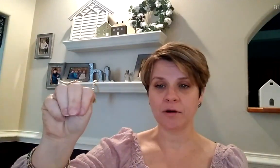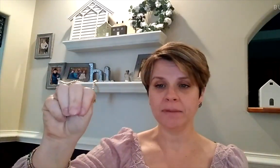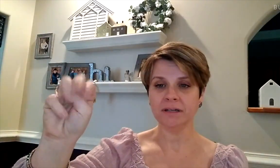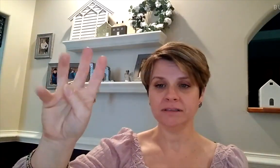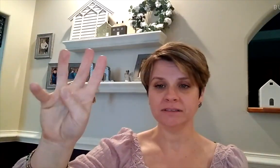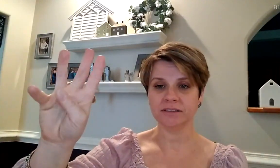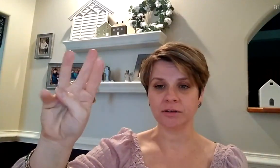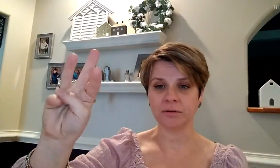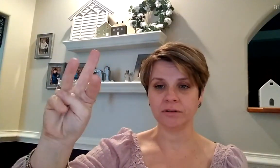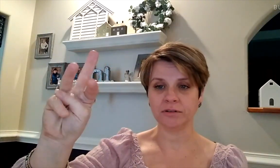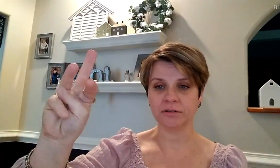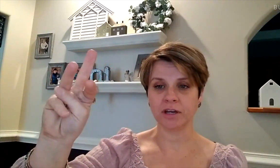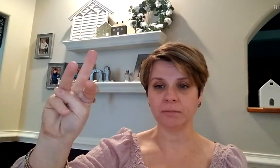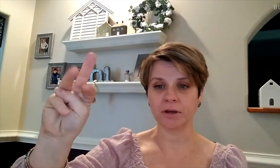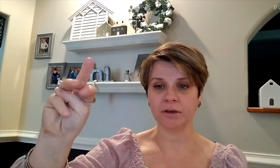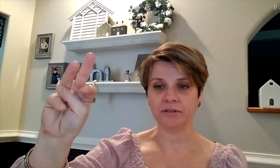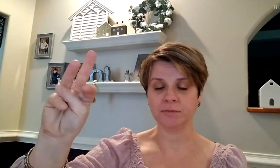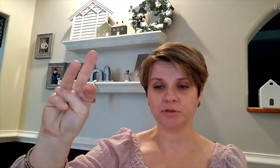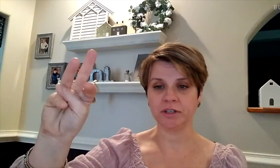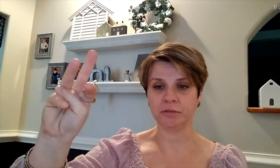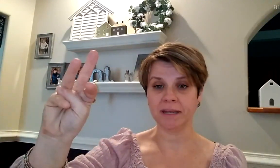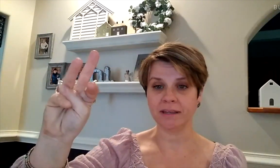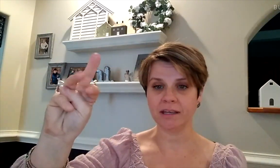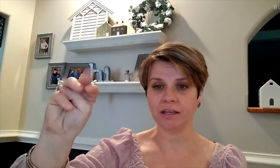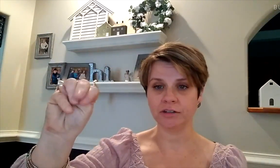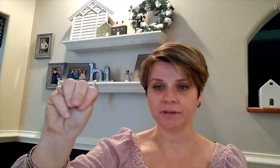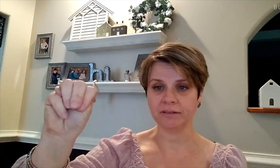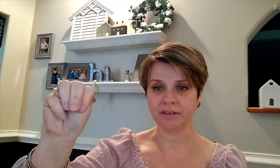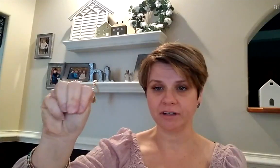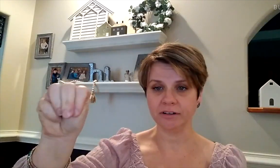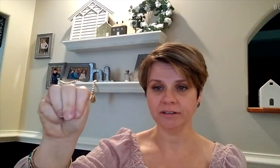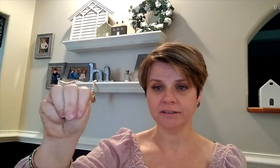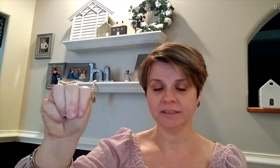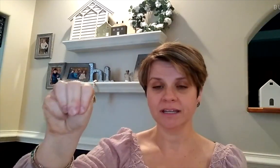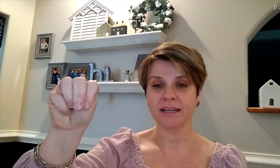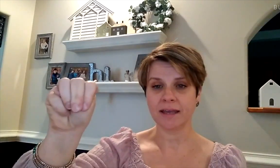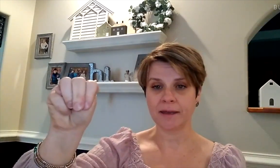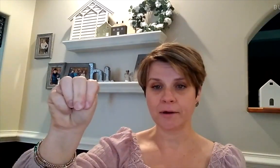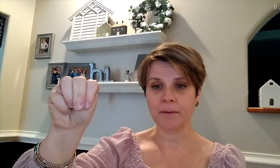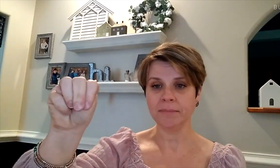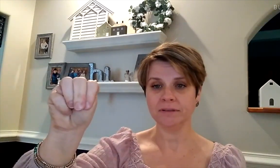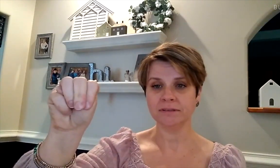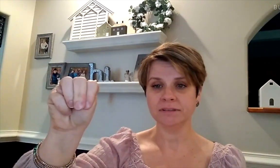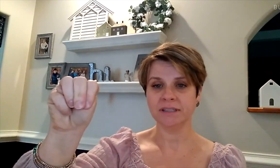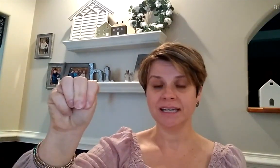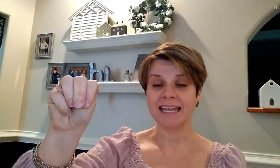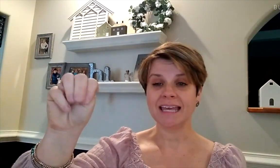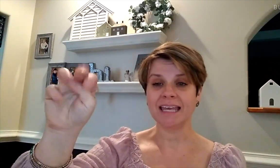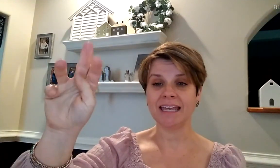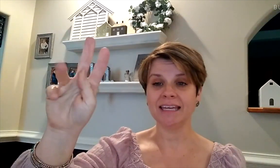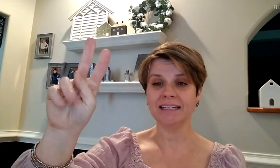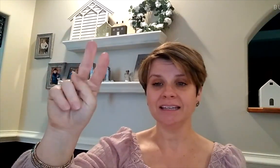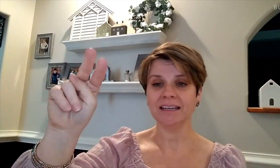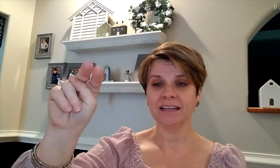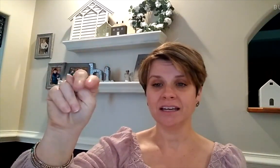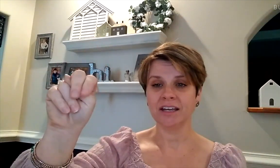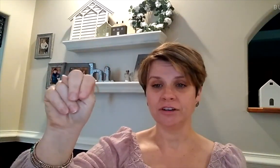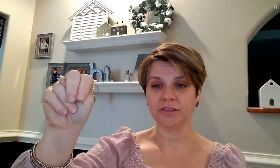M, so your thumb goes between your pinky and your ring finger, M, N, your thumb